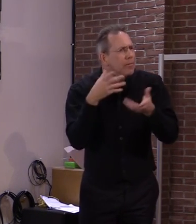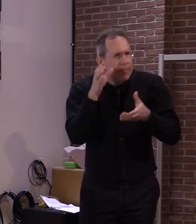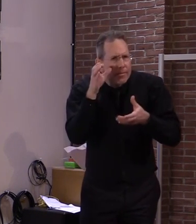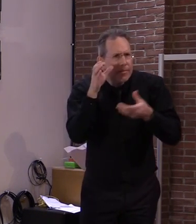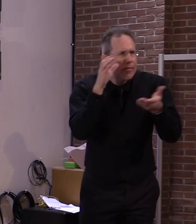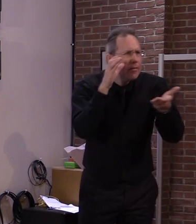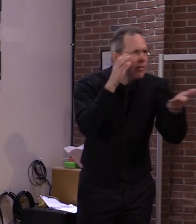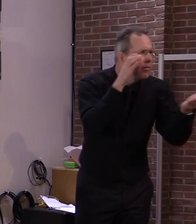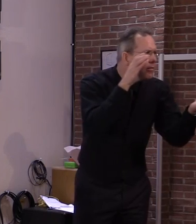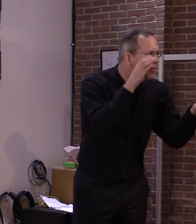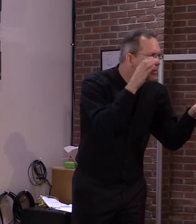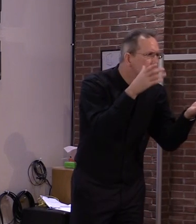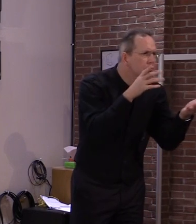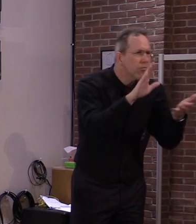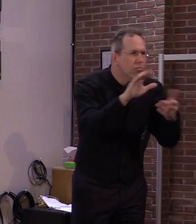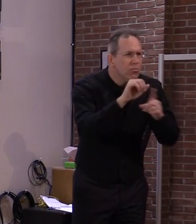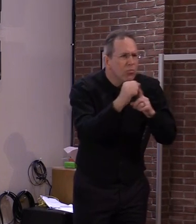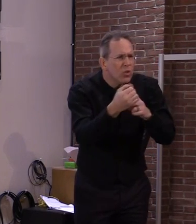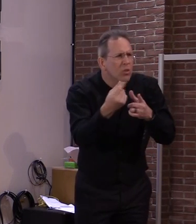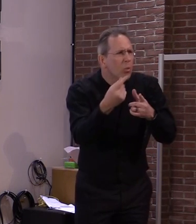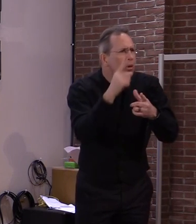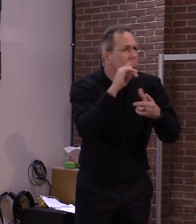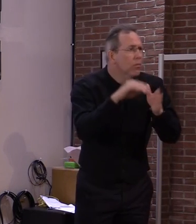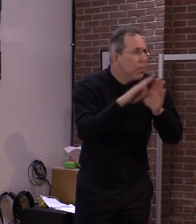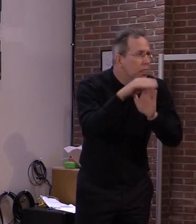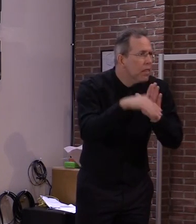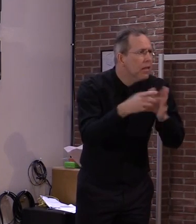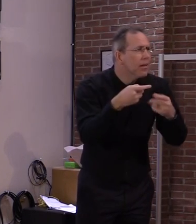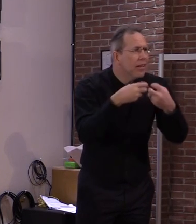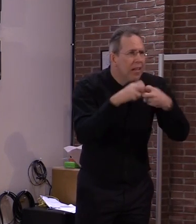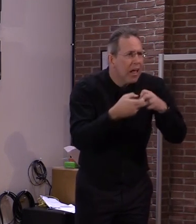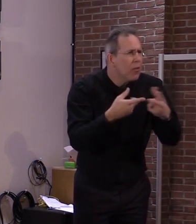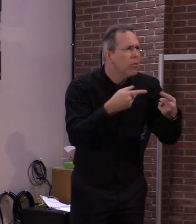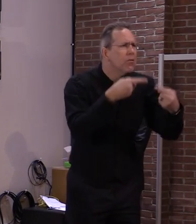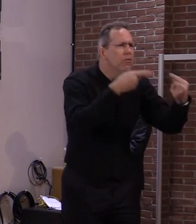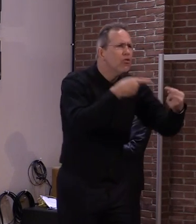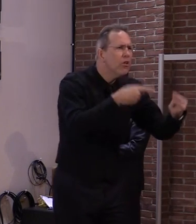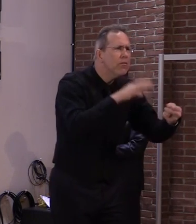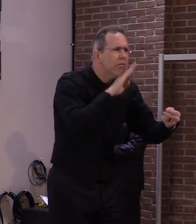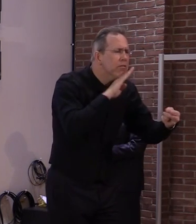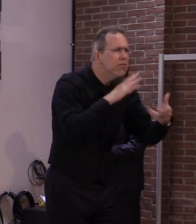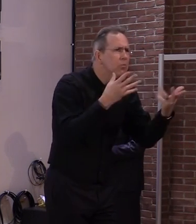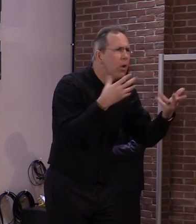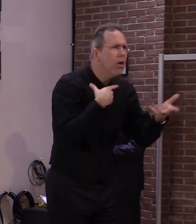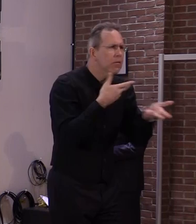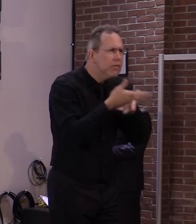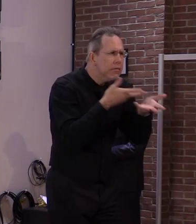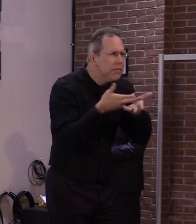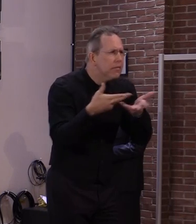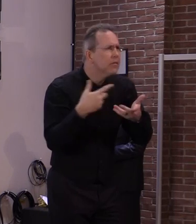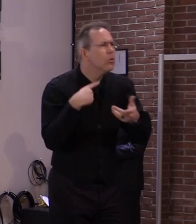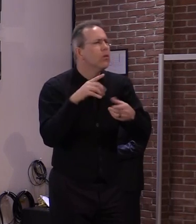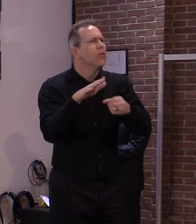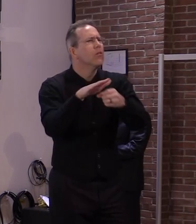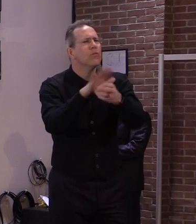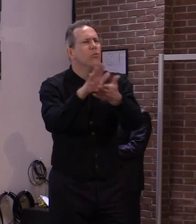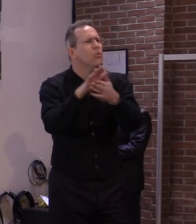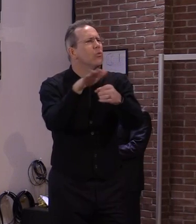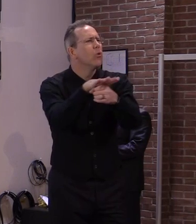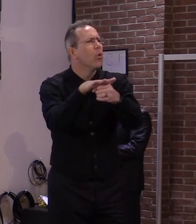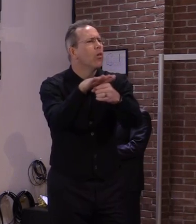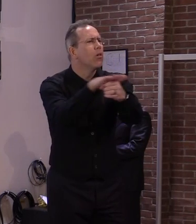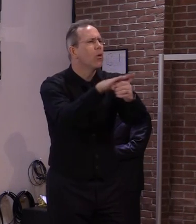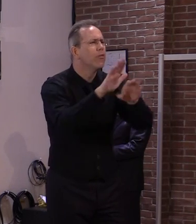to create an implementation plan at the local level on how to address those needs. So I think it's critical that we start moving to that space,